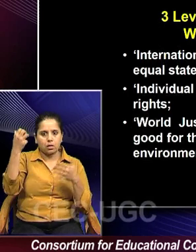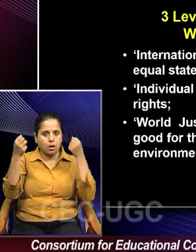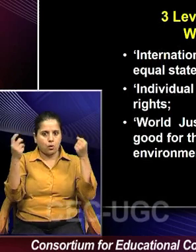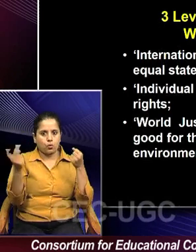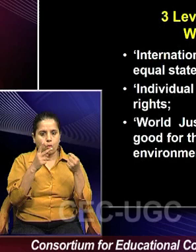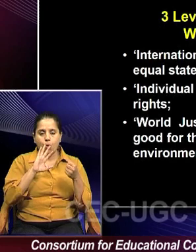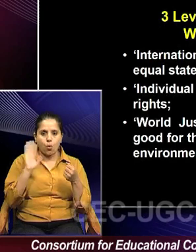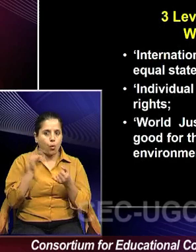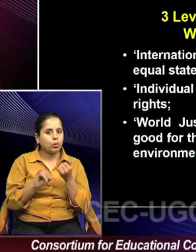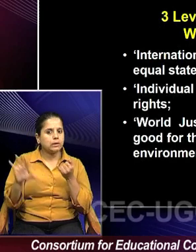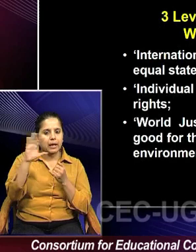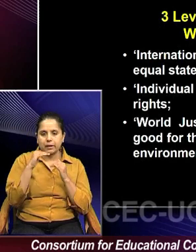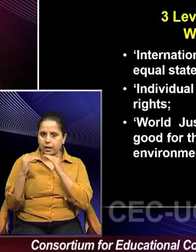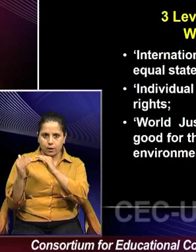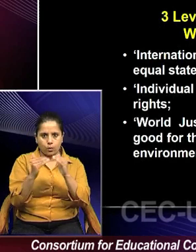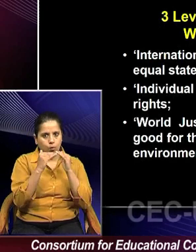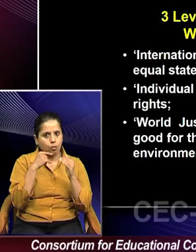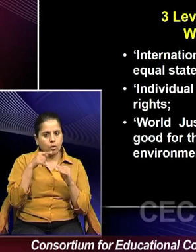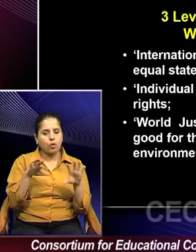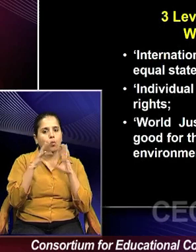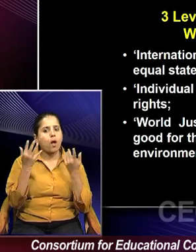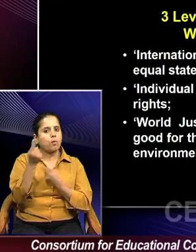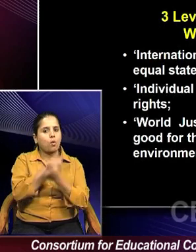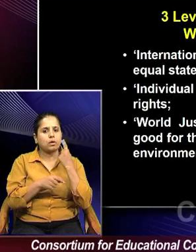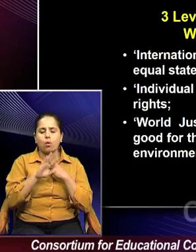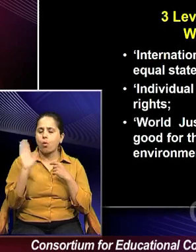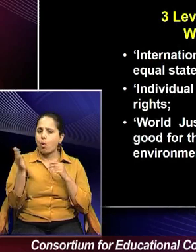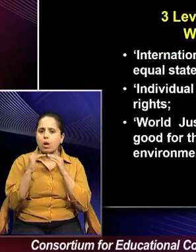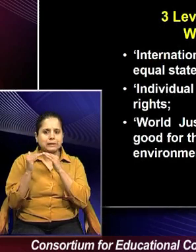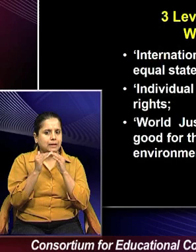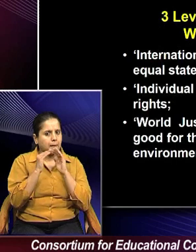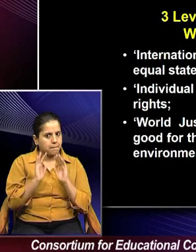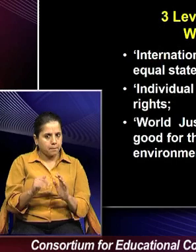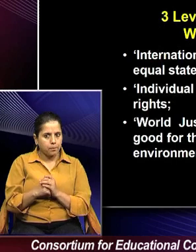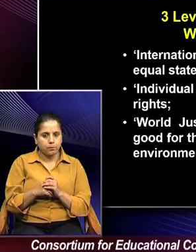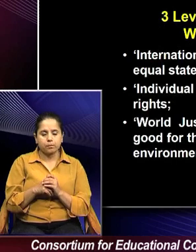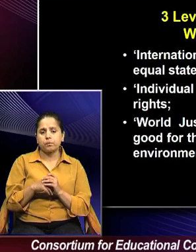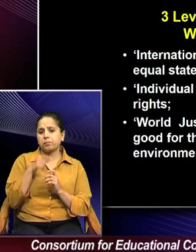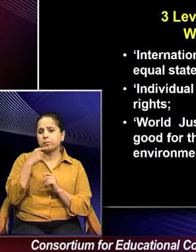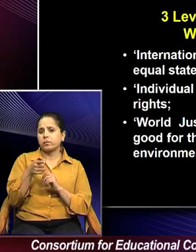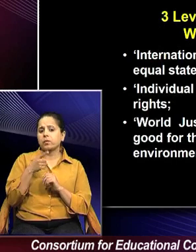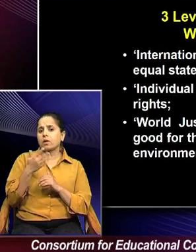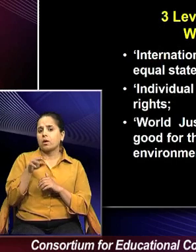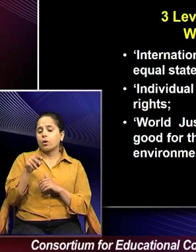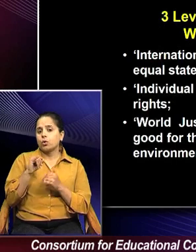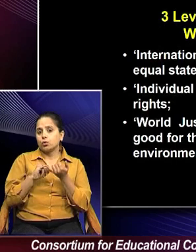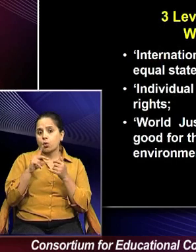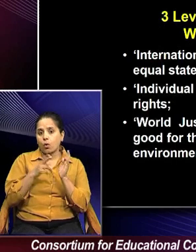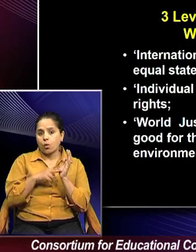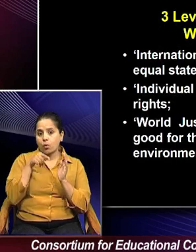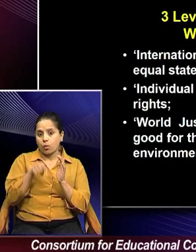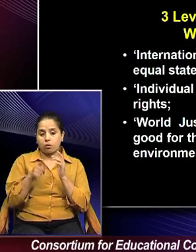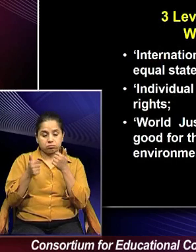all states are equal in world politics. There is no sovereign